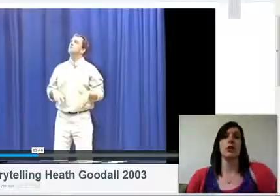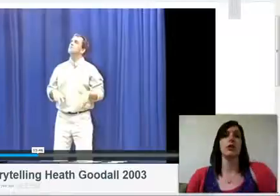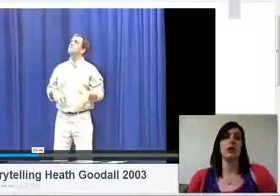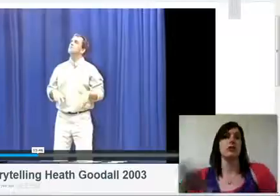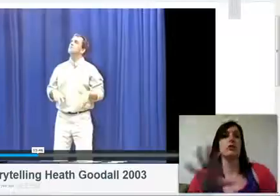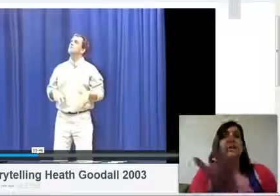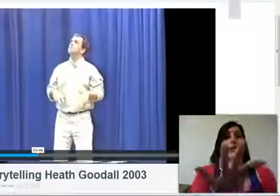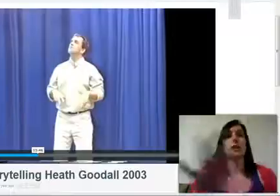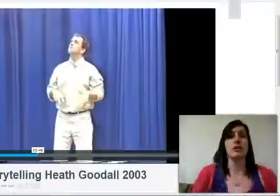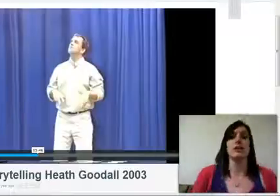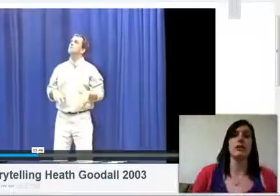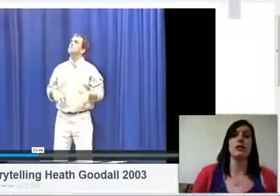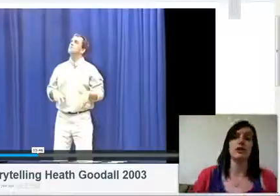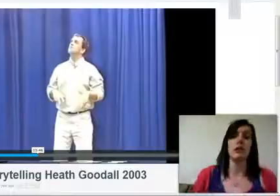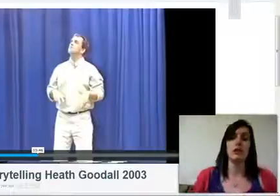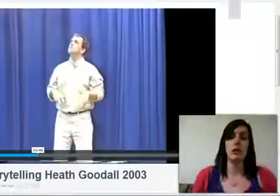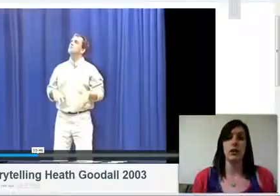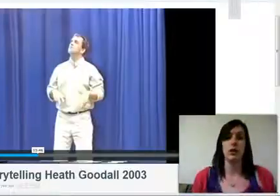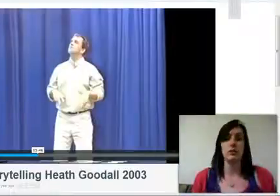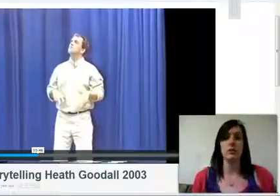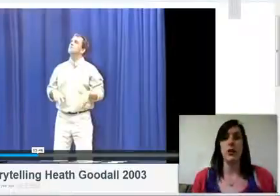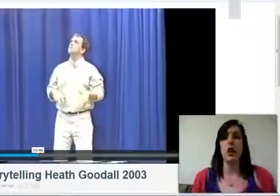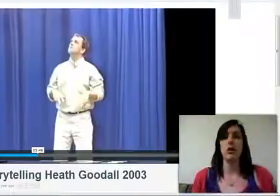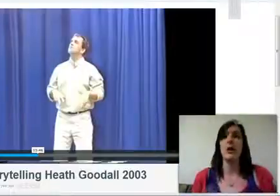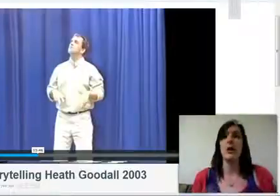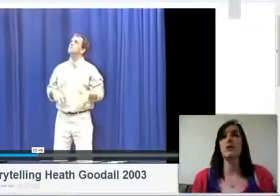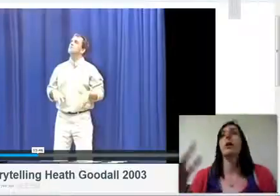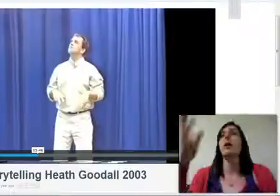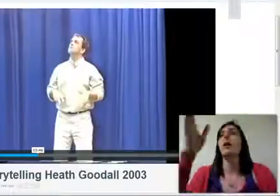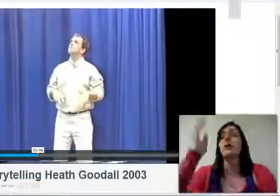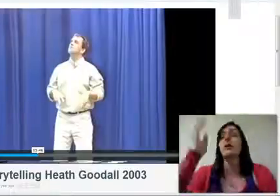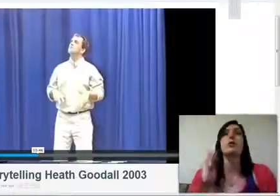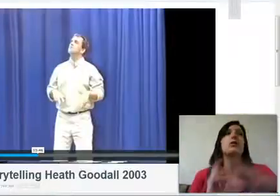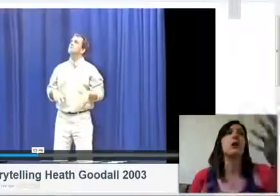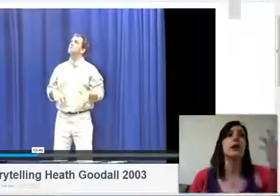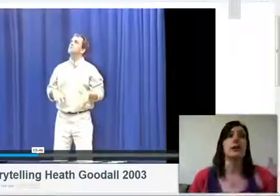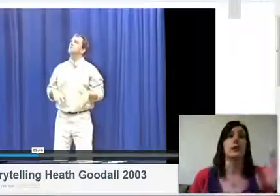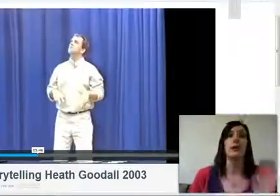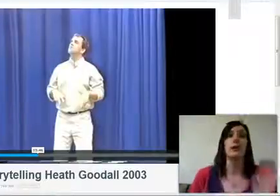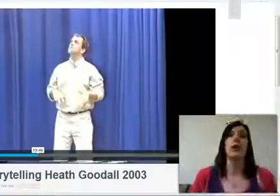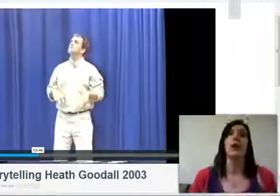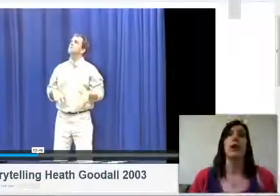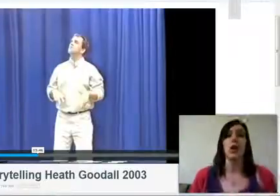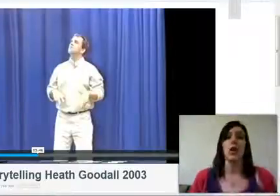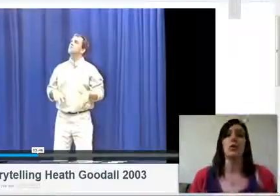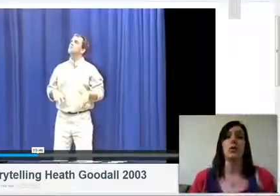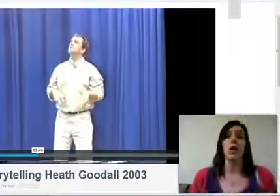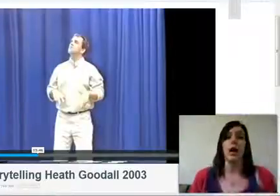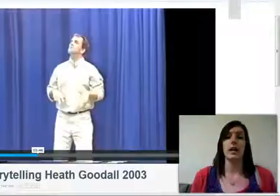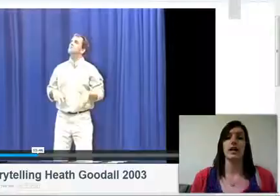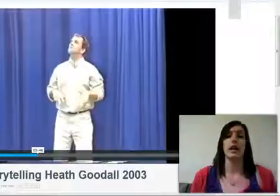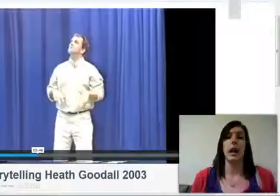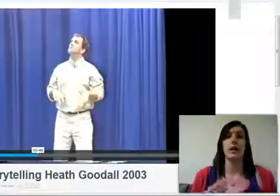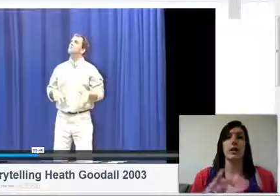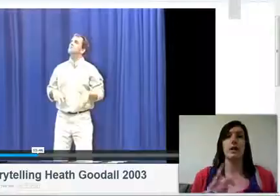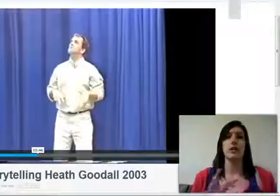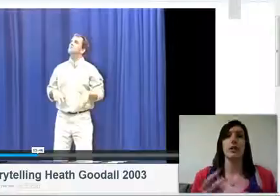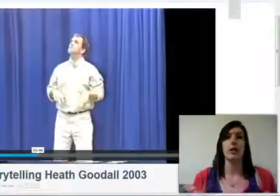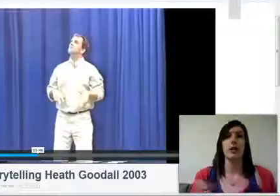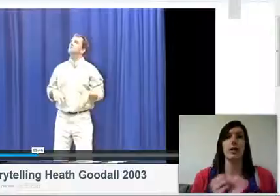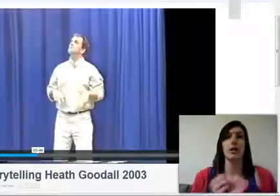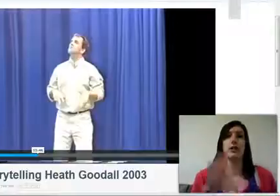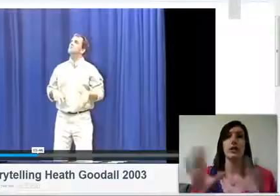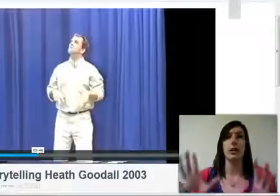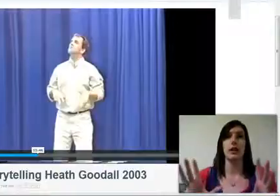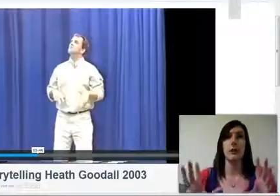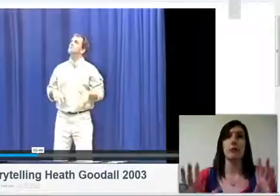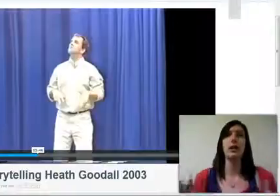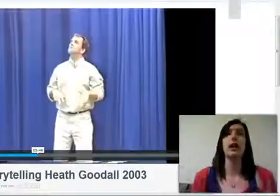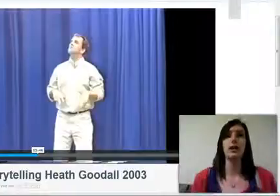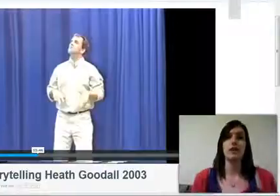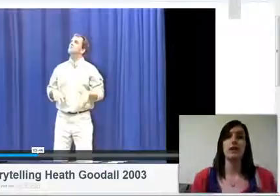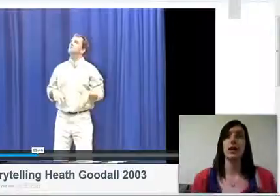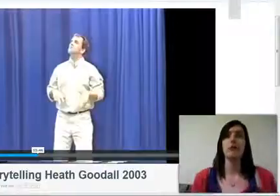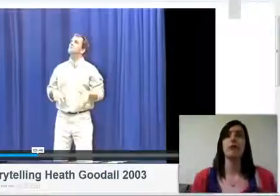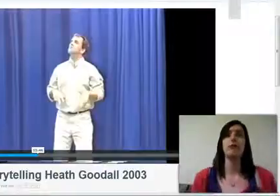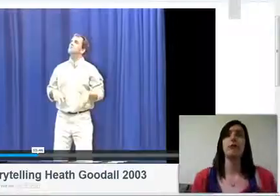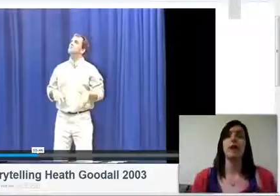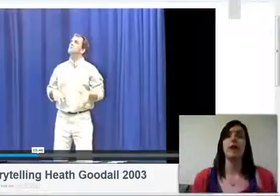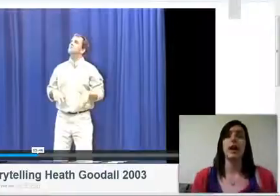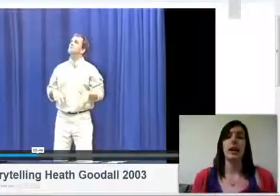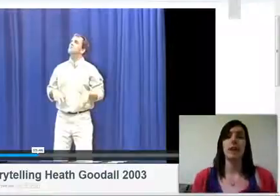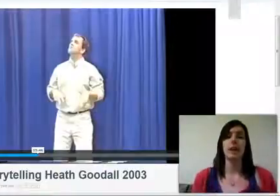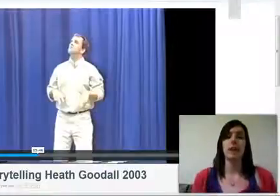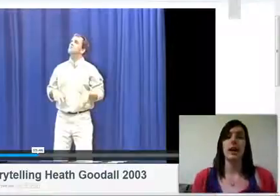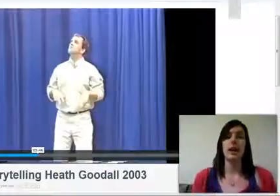he's doing this, that means that there's rocks everywhere, trees, and all of that. I need to be able to create that